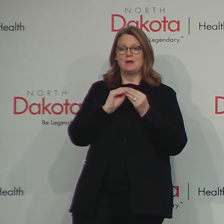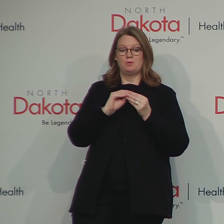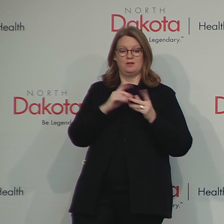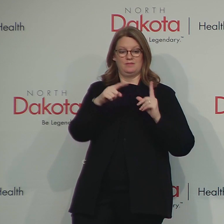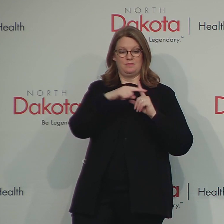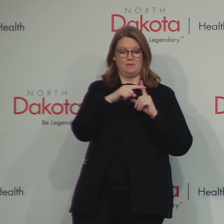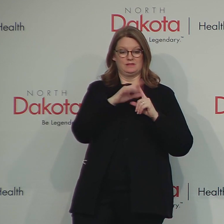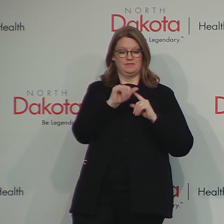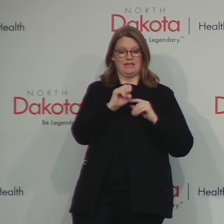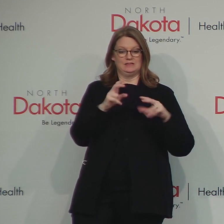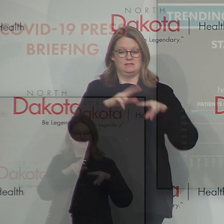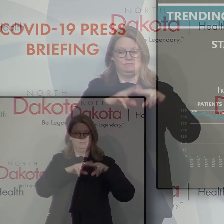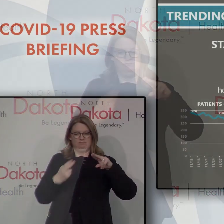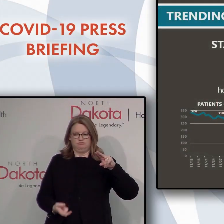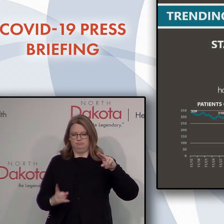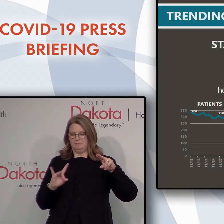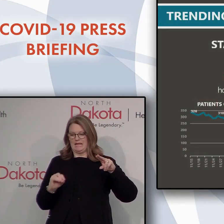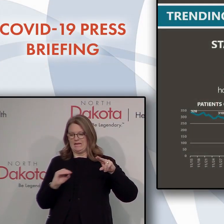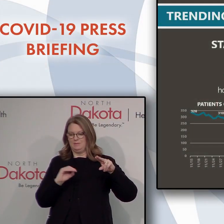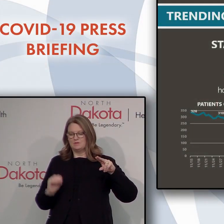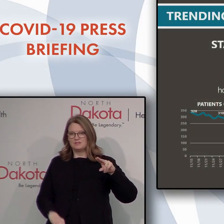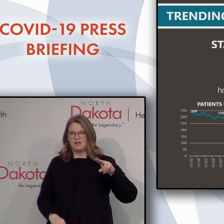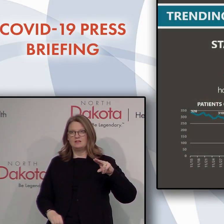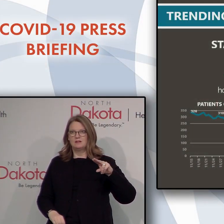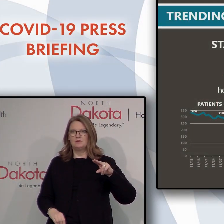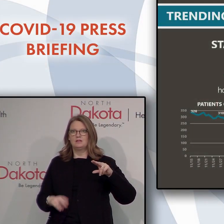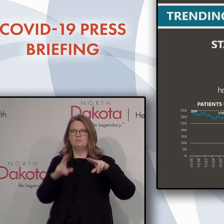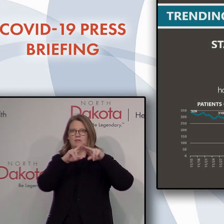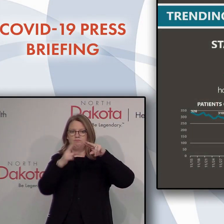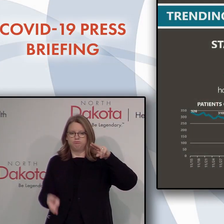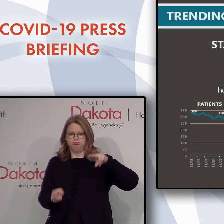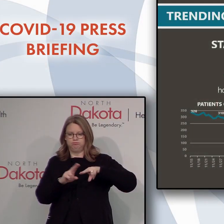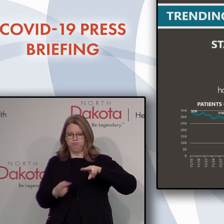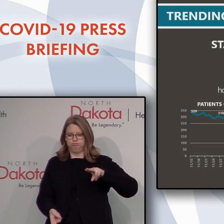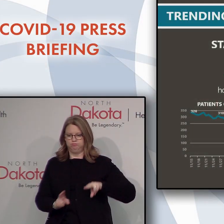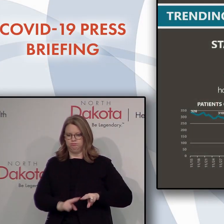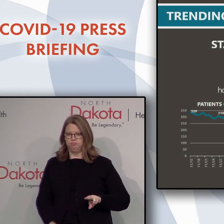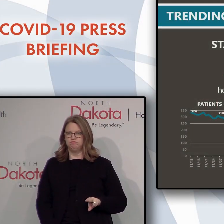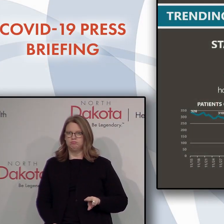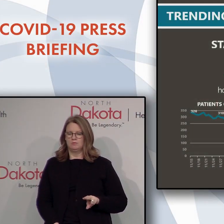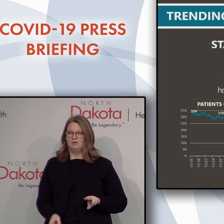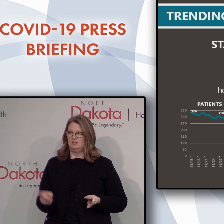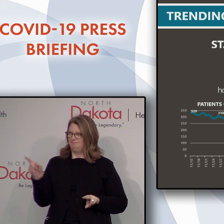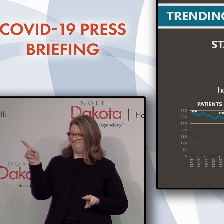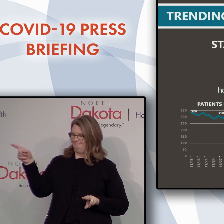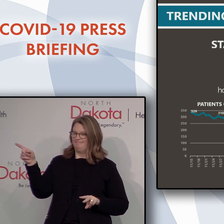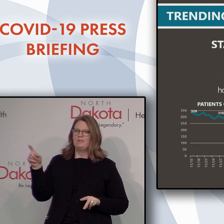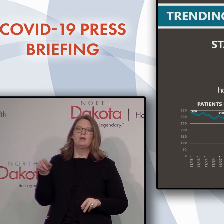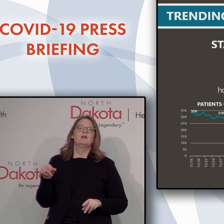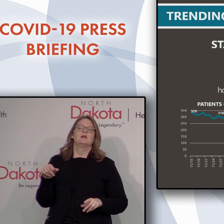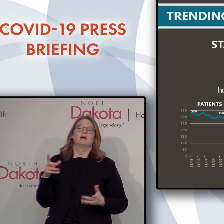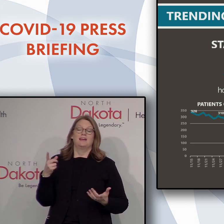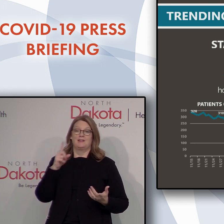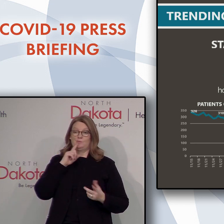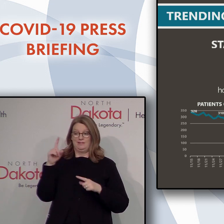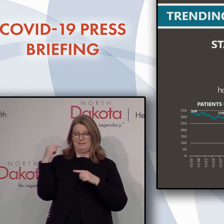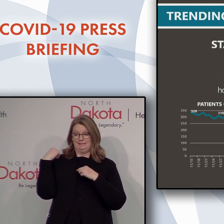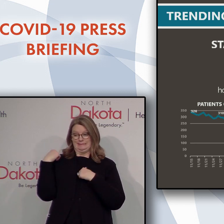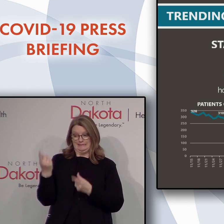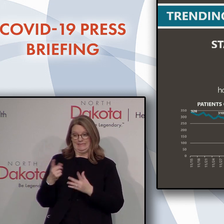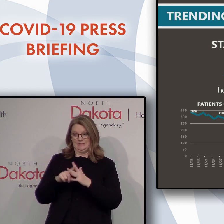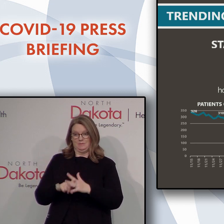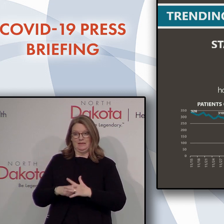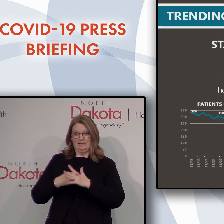and a 75% drop in positivity rate. Those are among the things that we look at. And as I've said all along, it